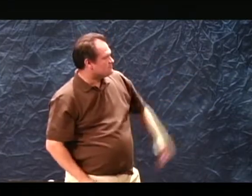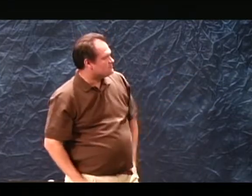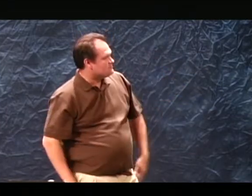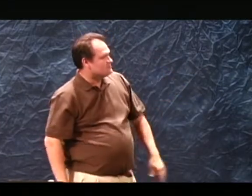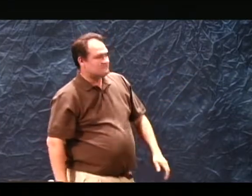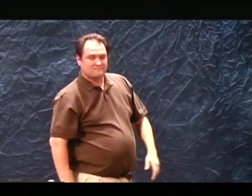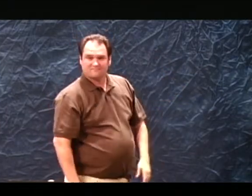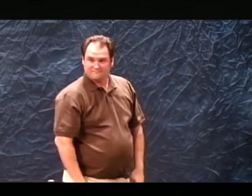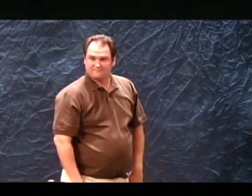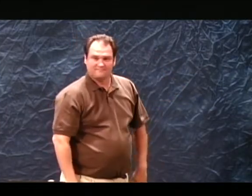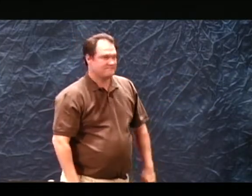with the world